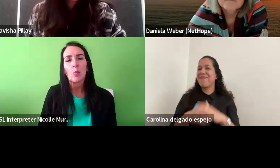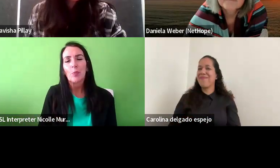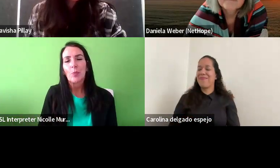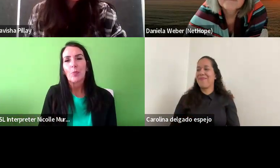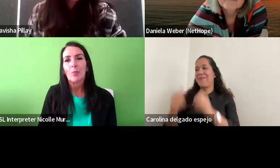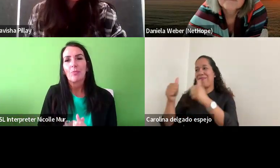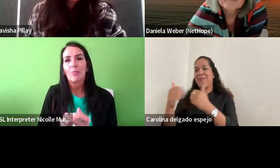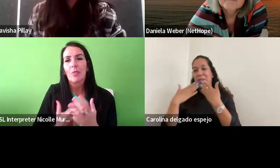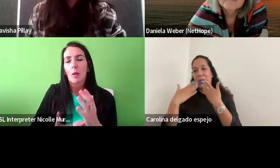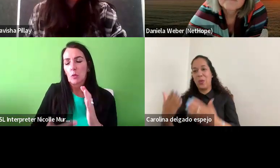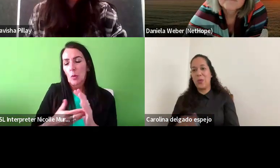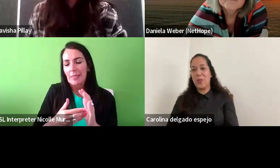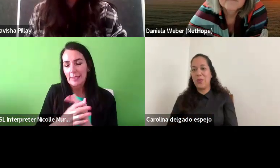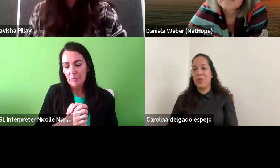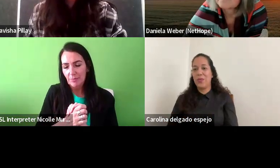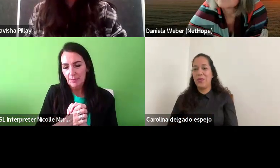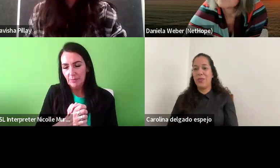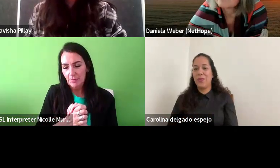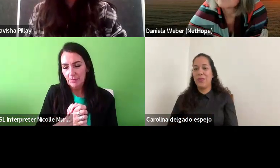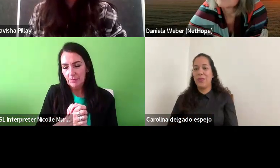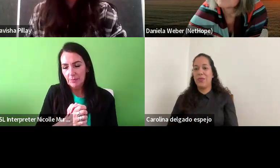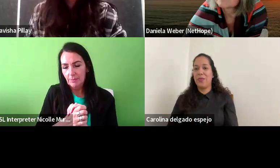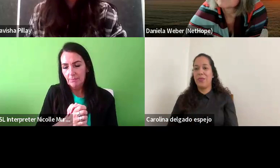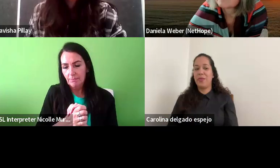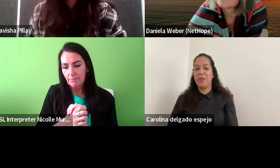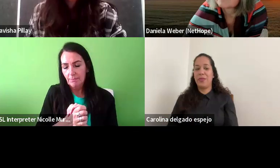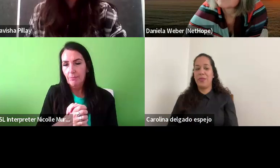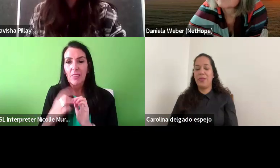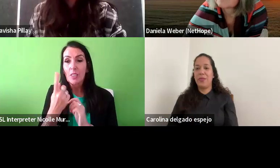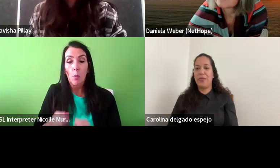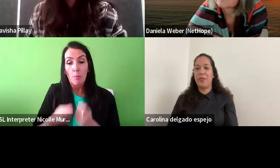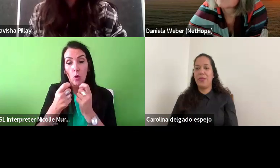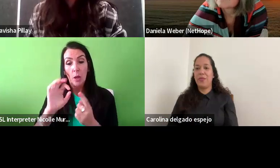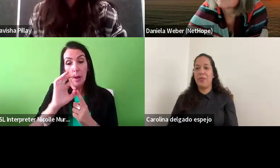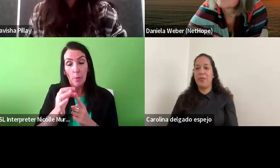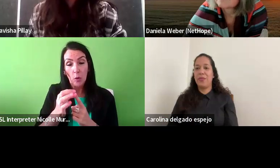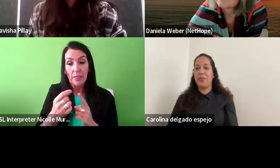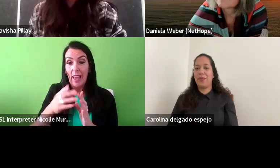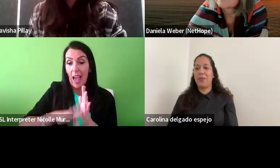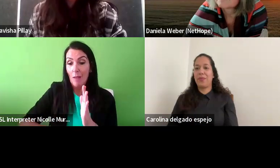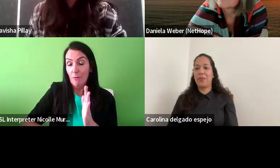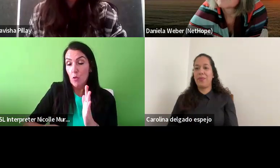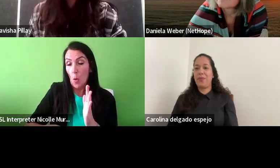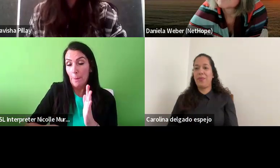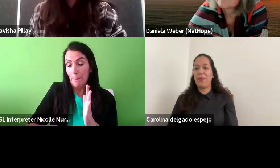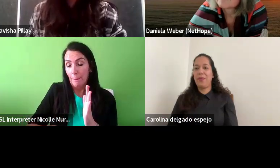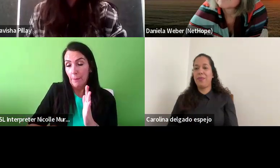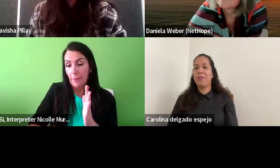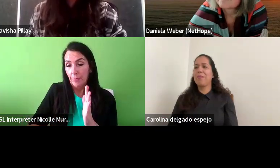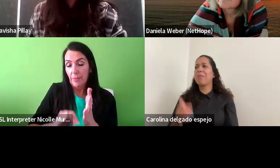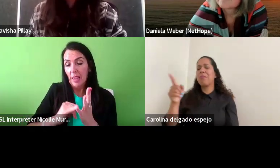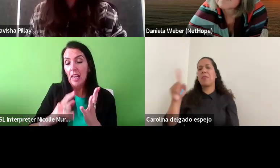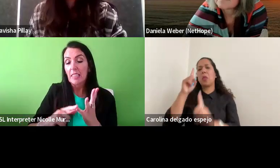mean, Abasa also posed a point and a question saying, I am from a sub-Saharan